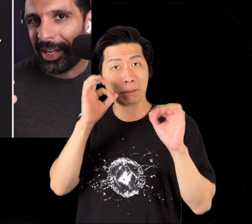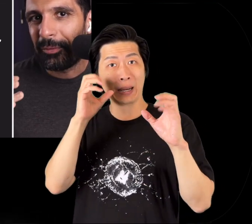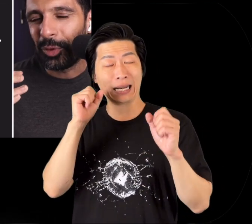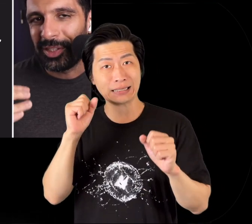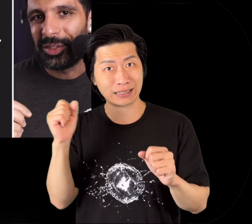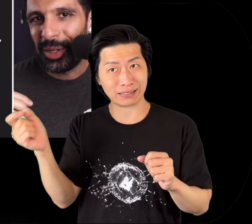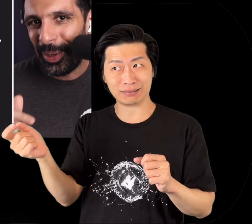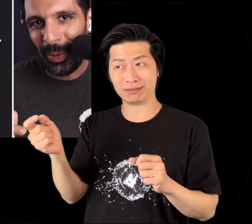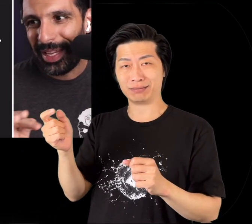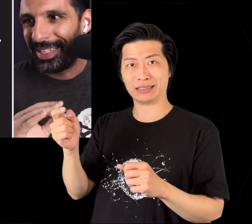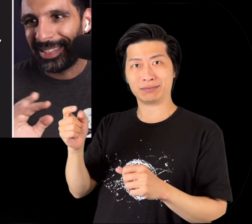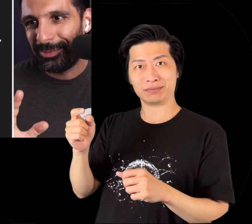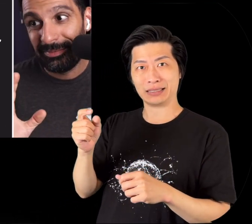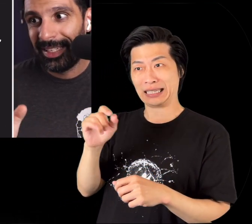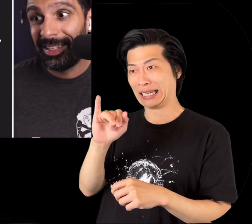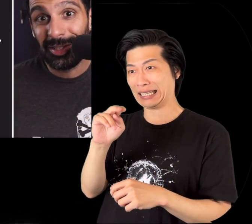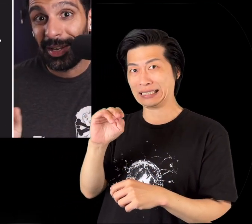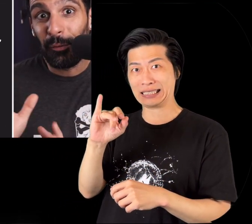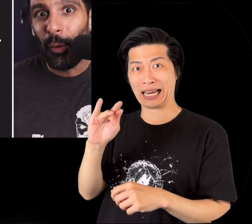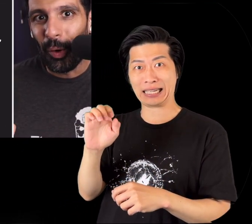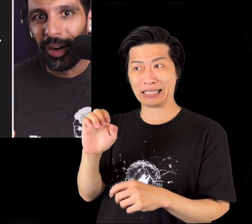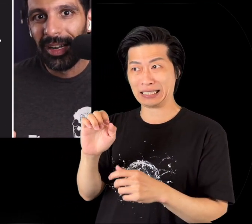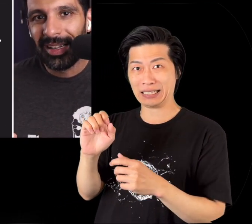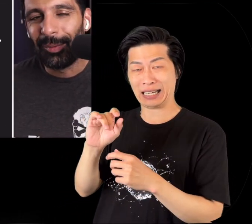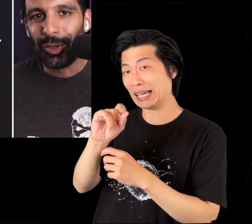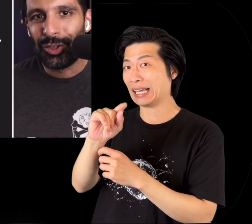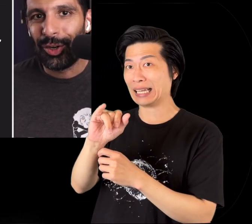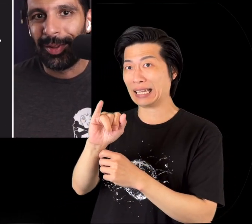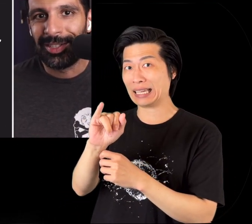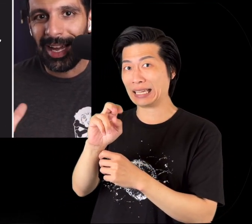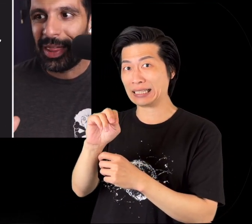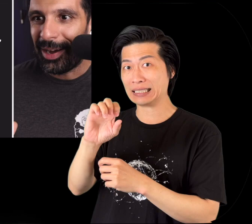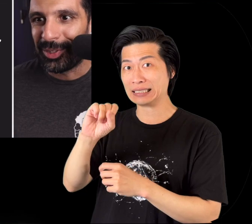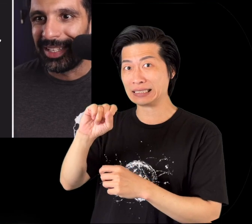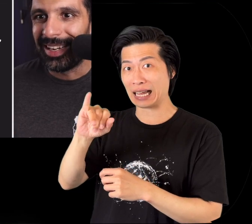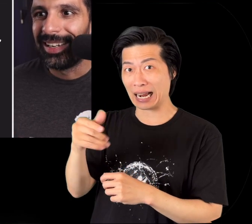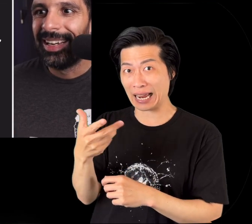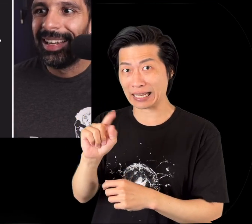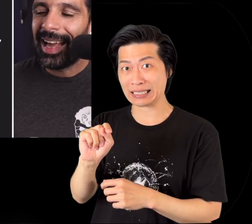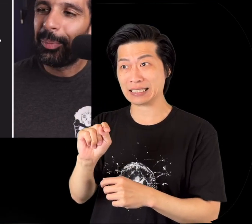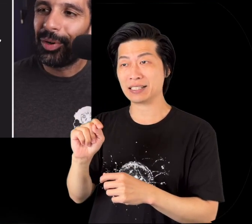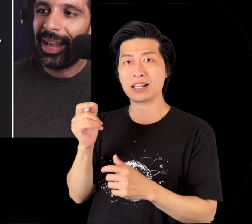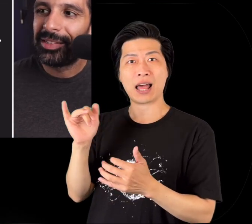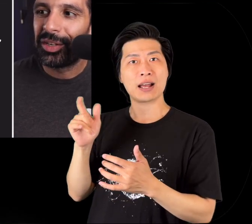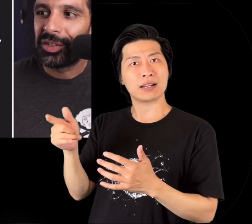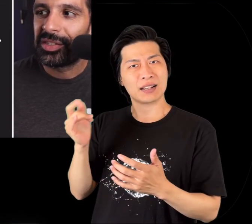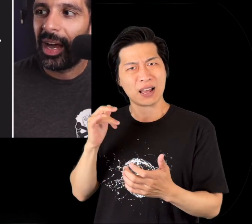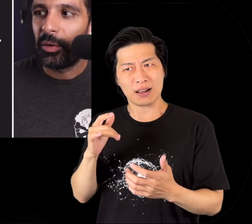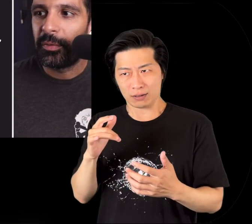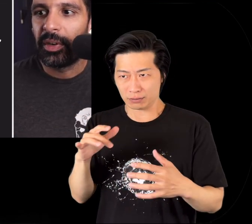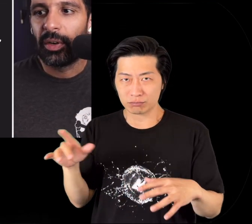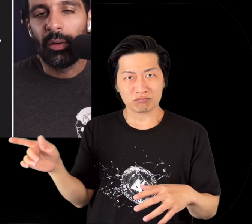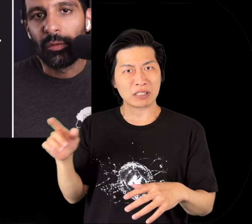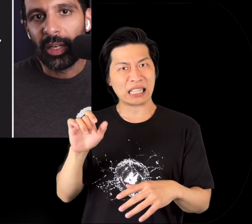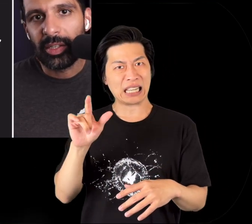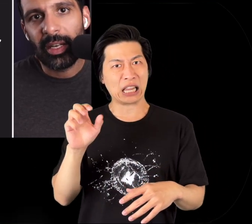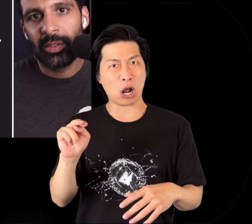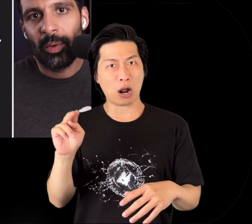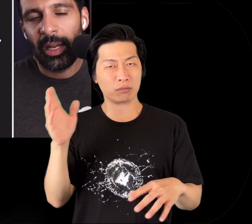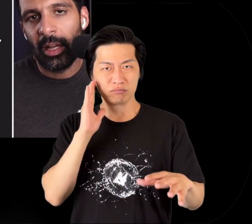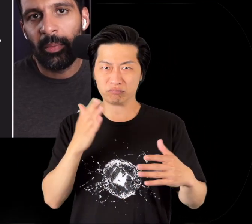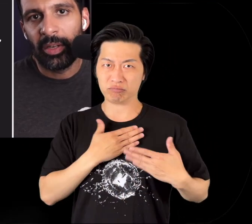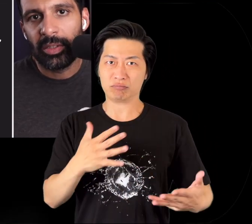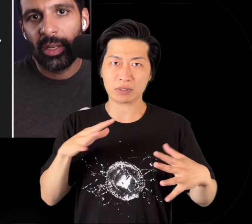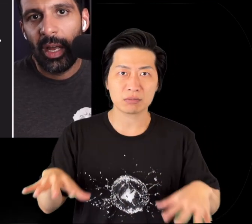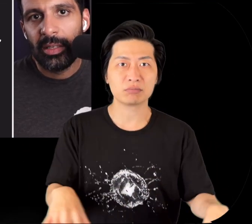you guys have to listen to the whole thing. This is like 4 that I'm going to show you, but there's like 1,000 in there. Capitalizing on a societal fear of risk is